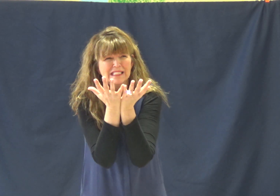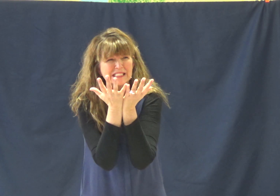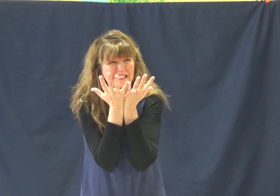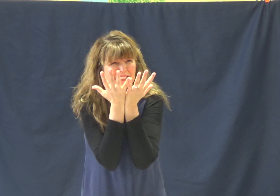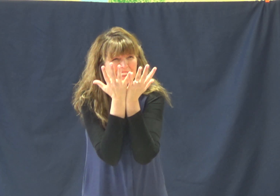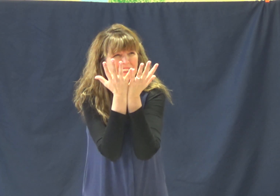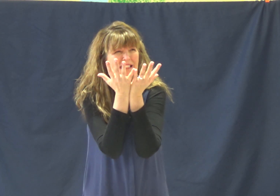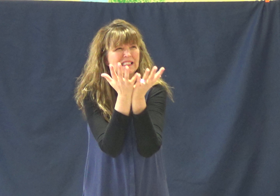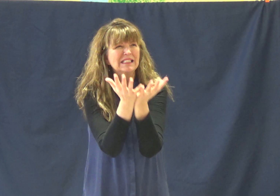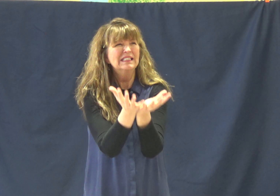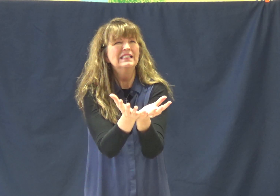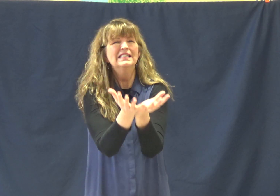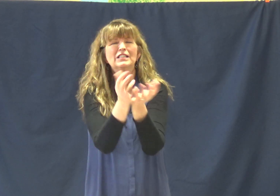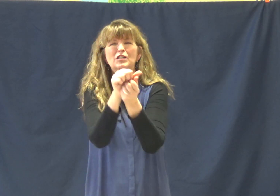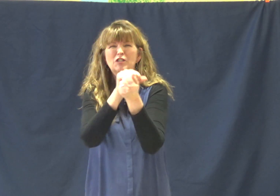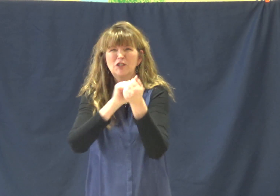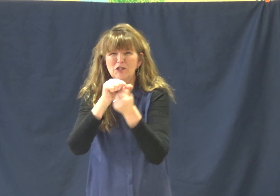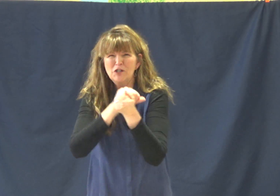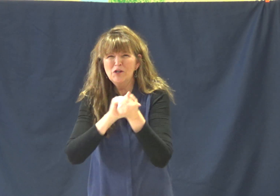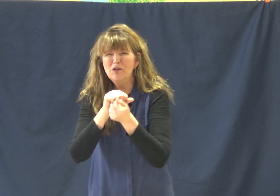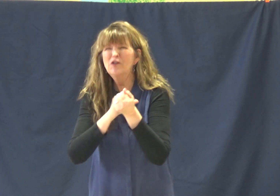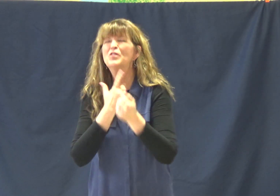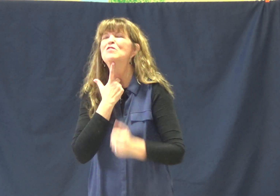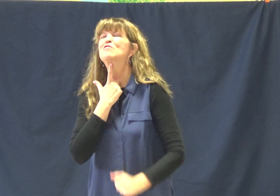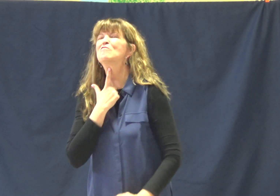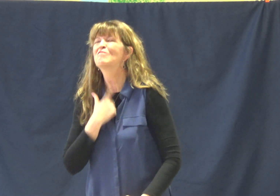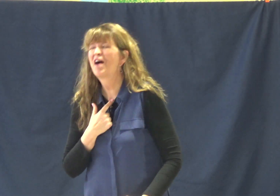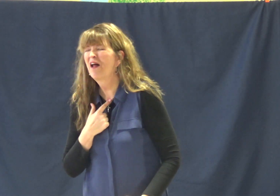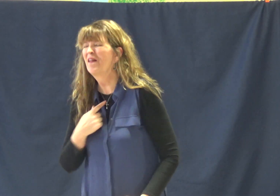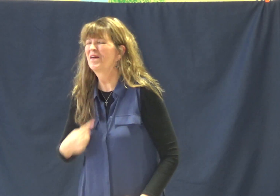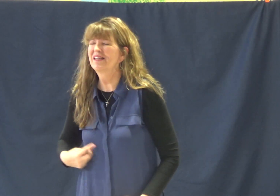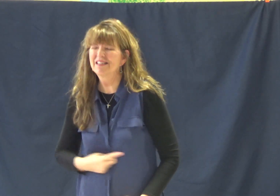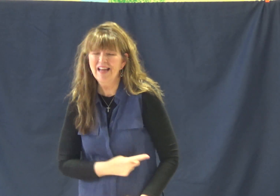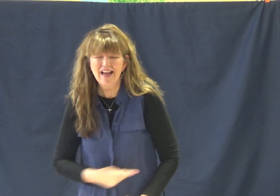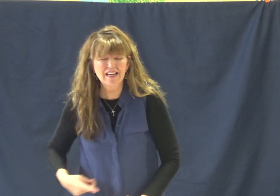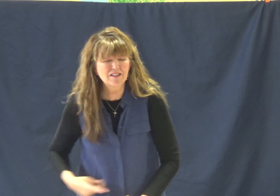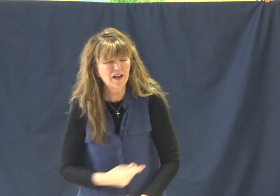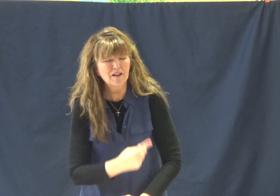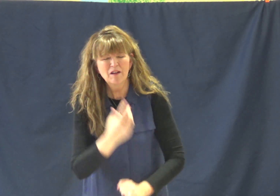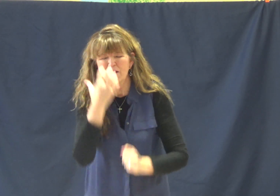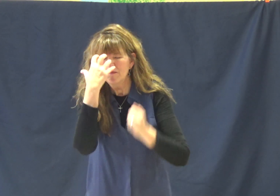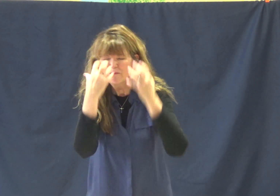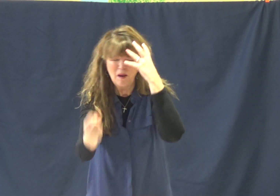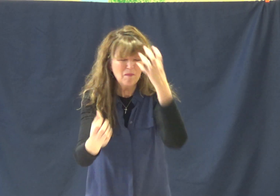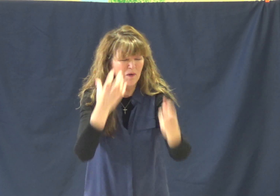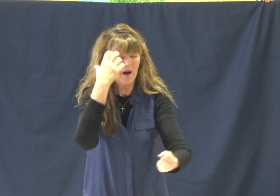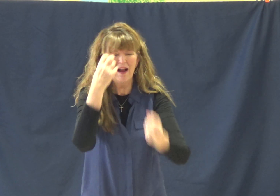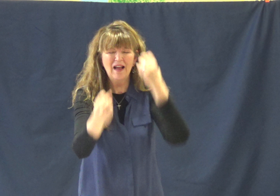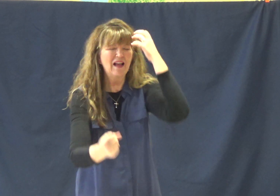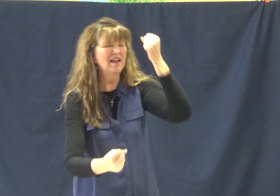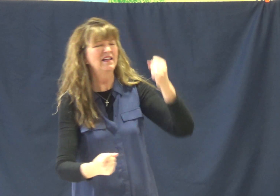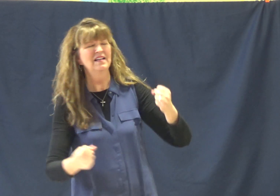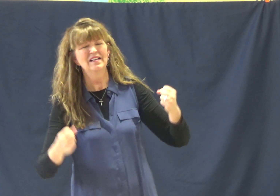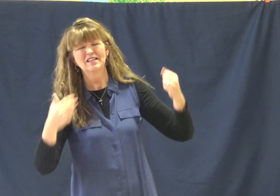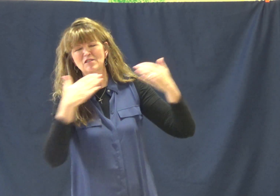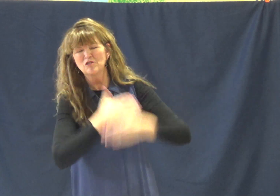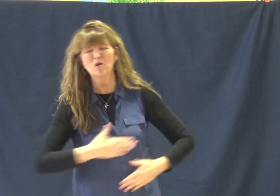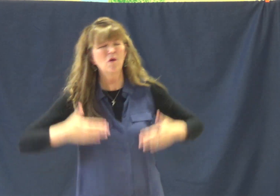been read and chewed and swallowed and digested and memorized